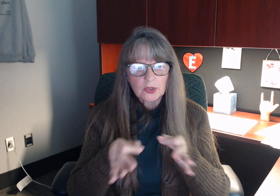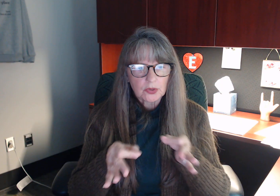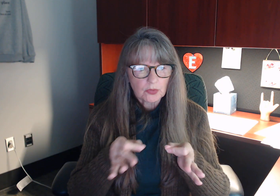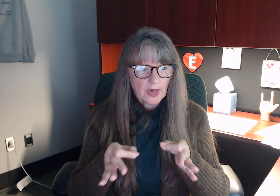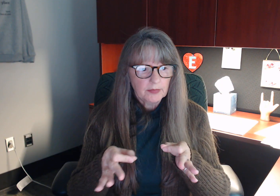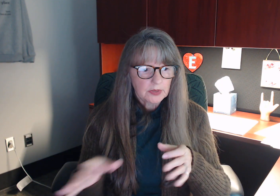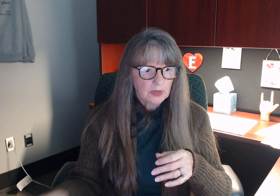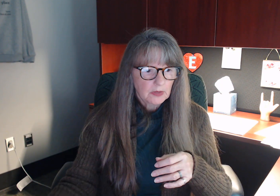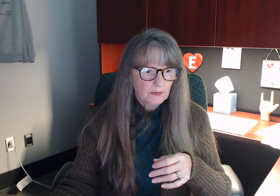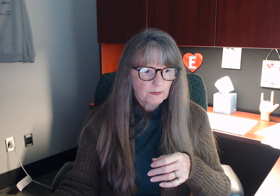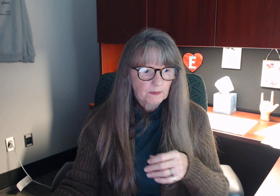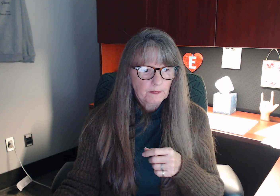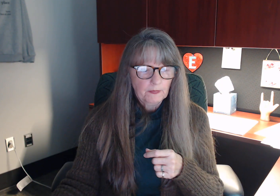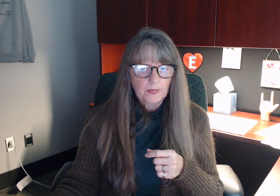just described.